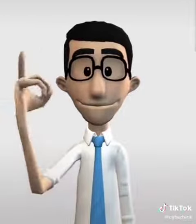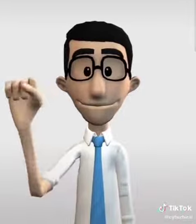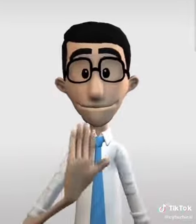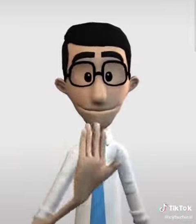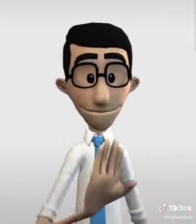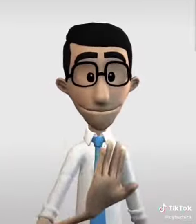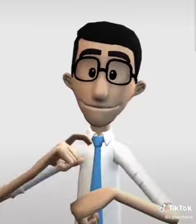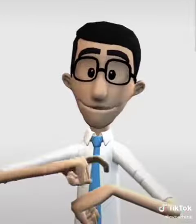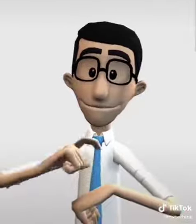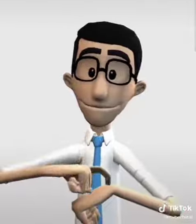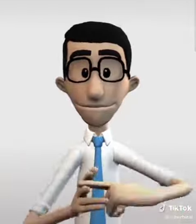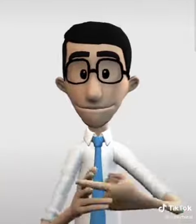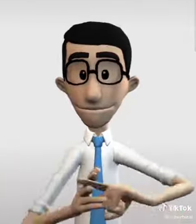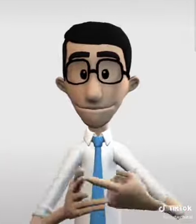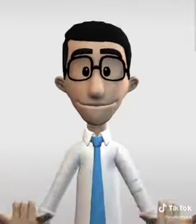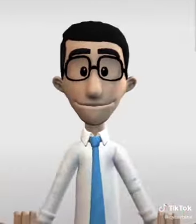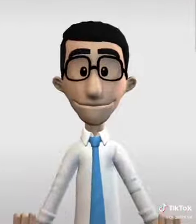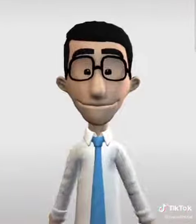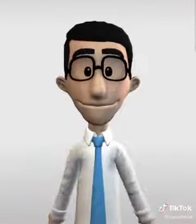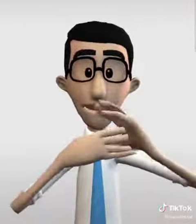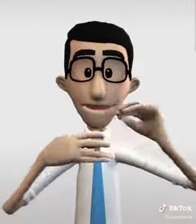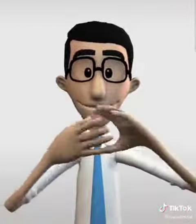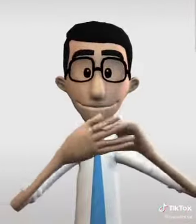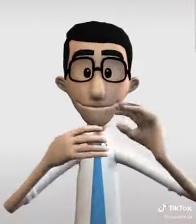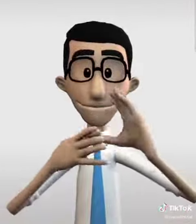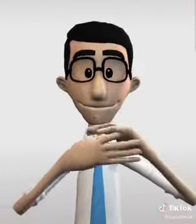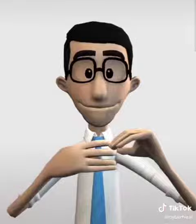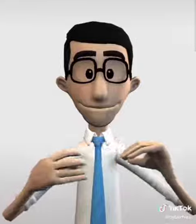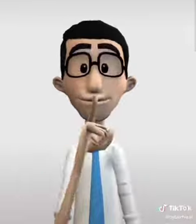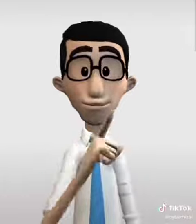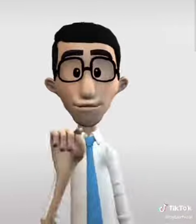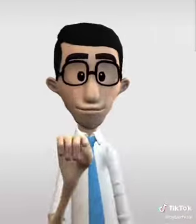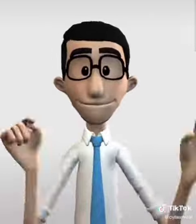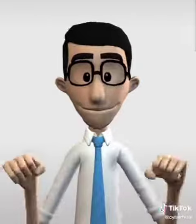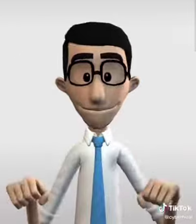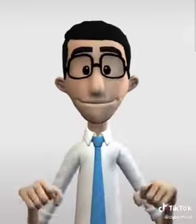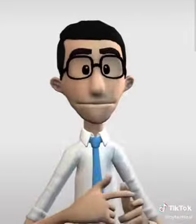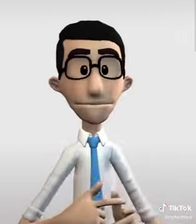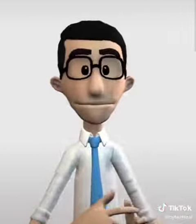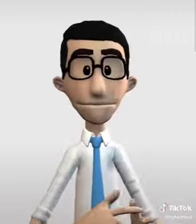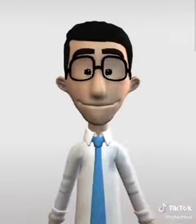David's. Your time starts now. The story is true. You can research it on Google.